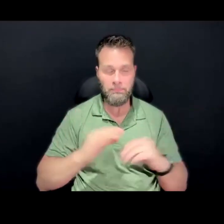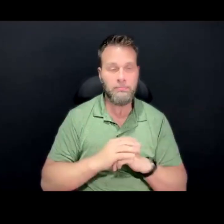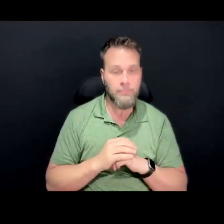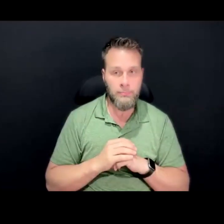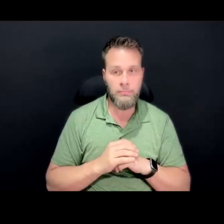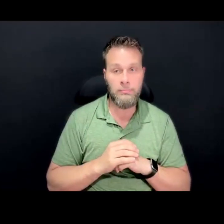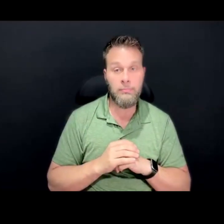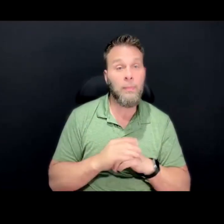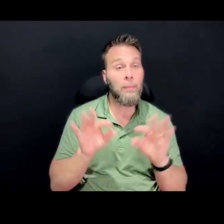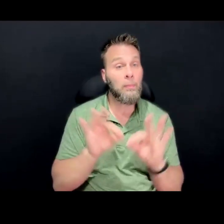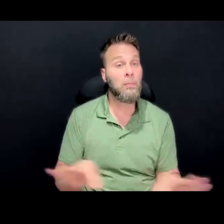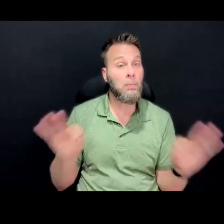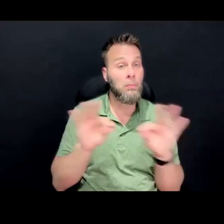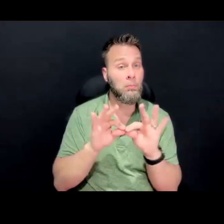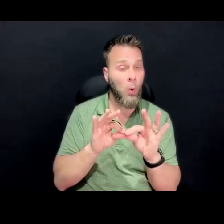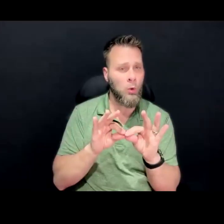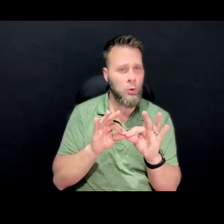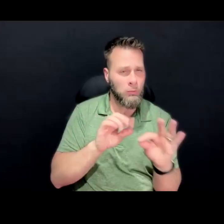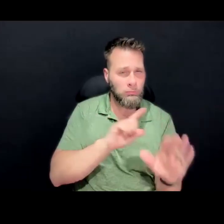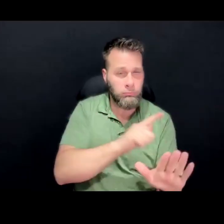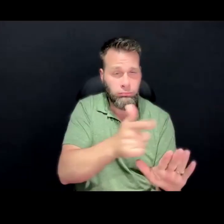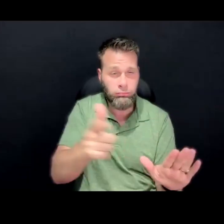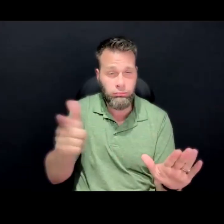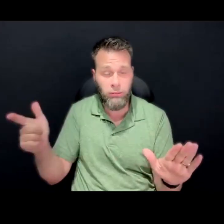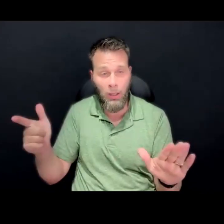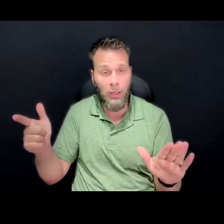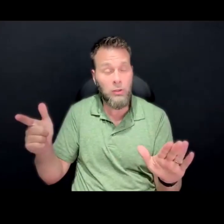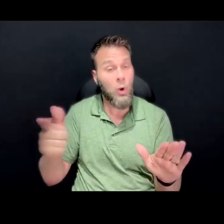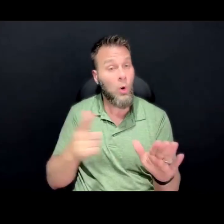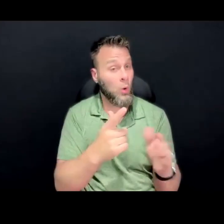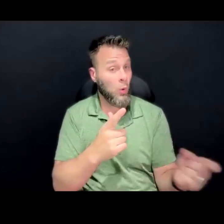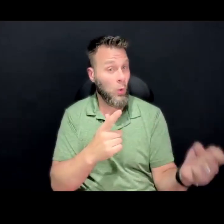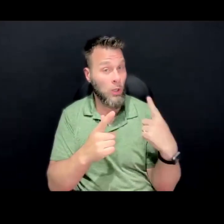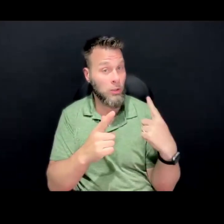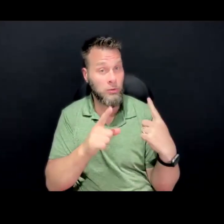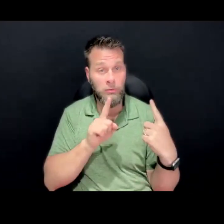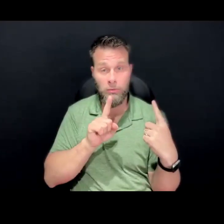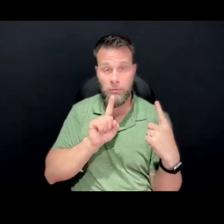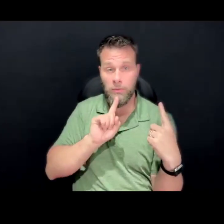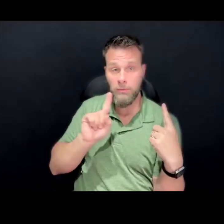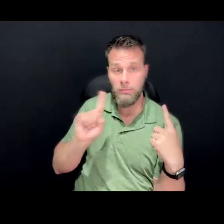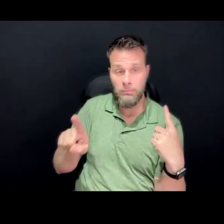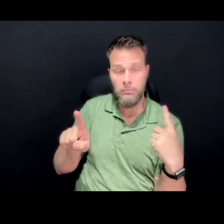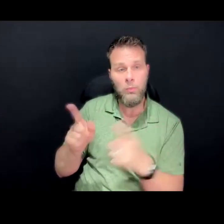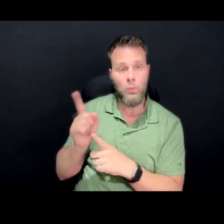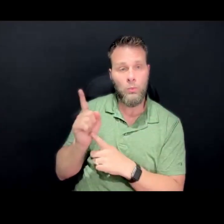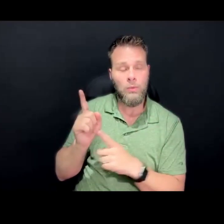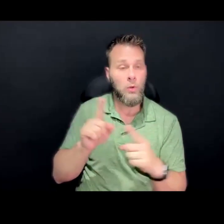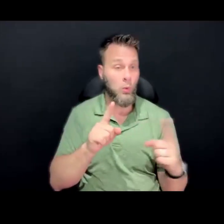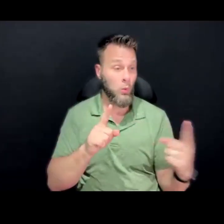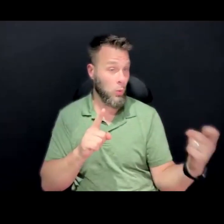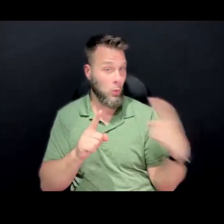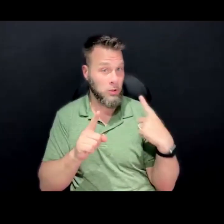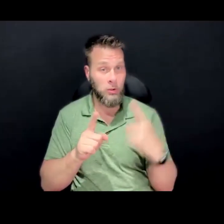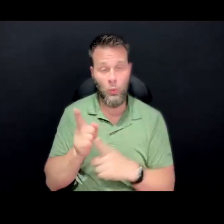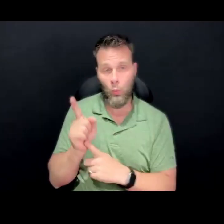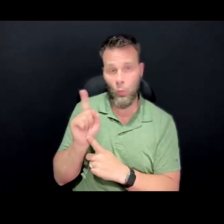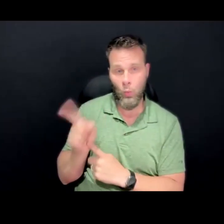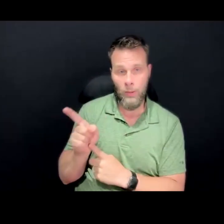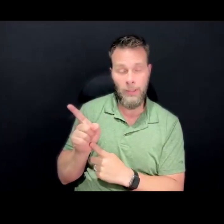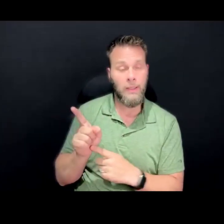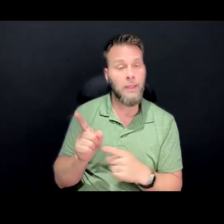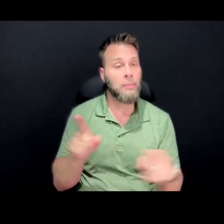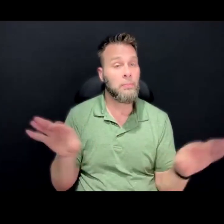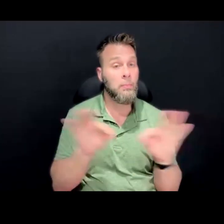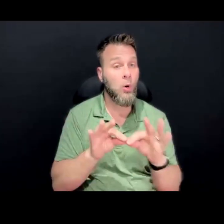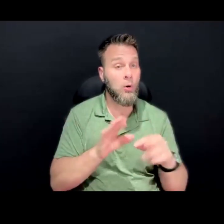possible, questions are limited to 1 minute. When you speak, please state your name and your